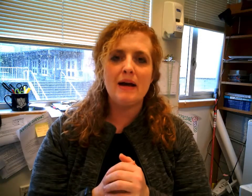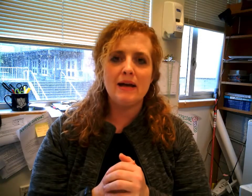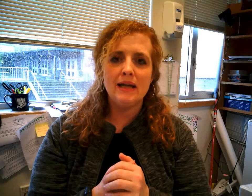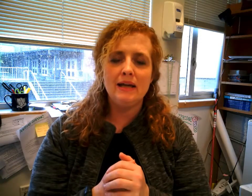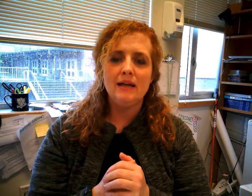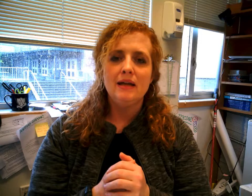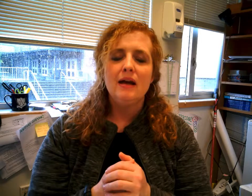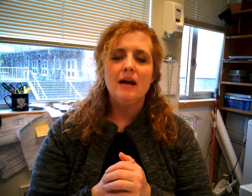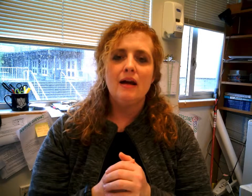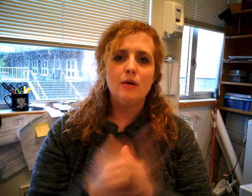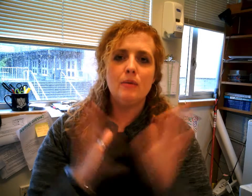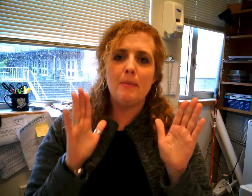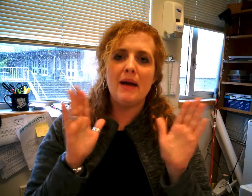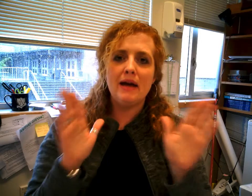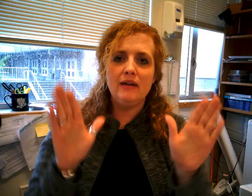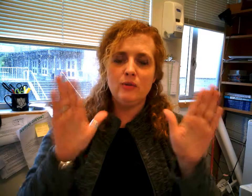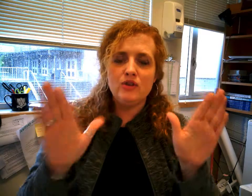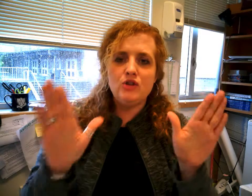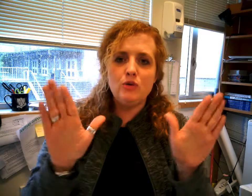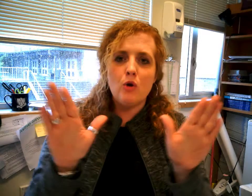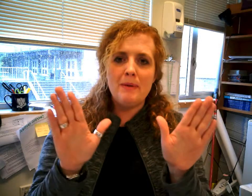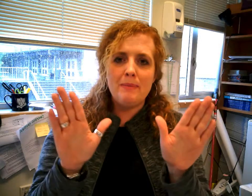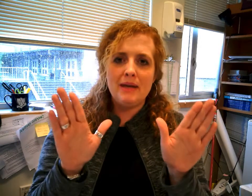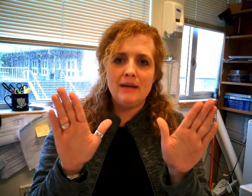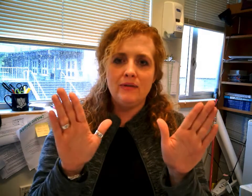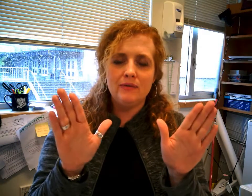pie. Pie is with 2 open B's.